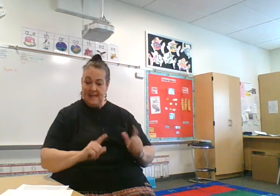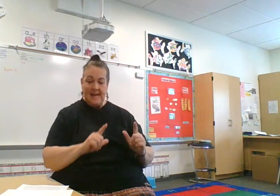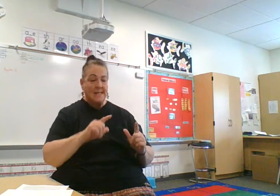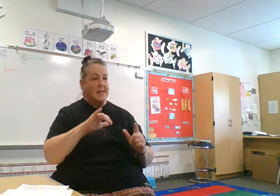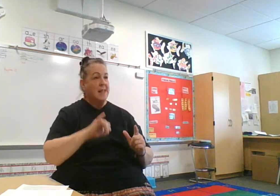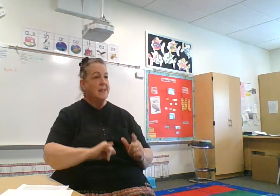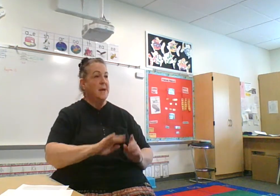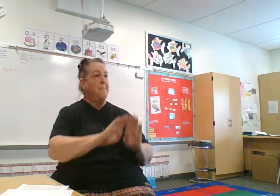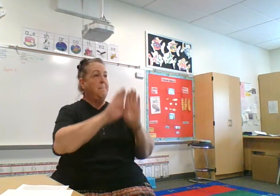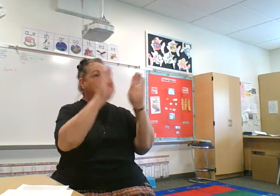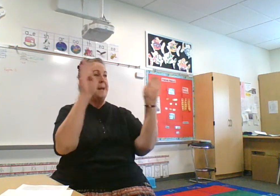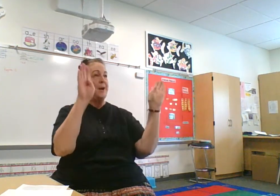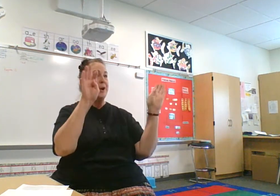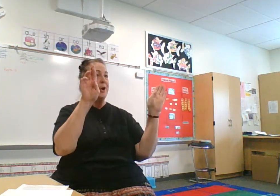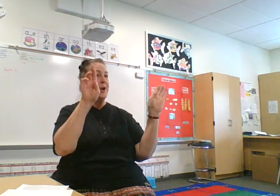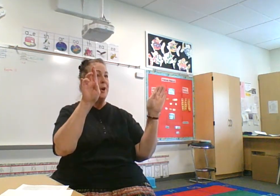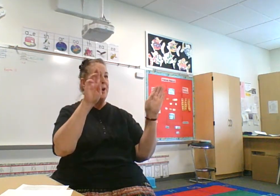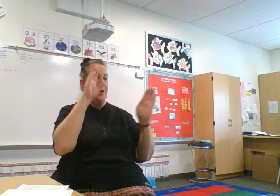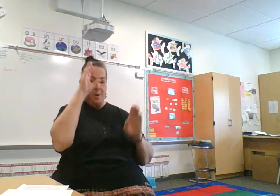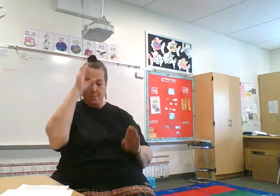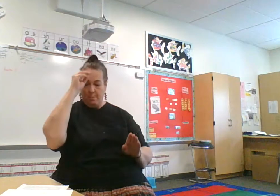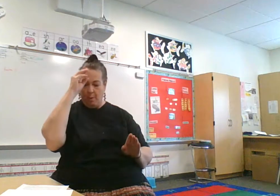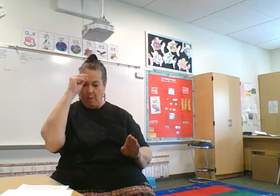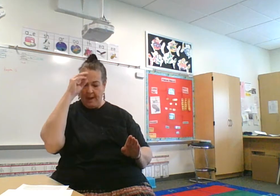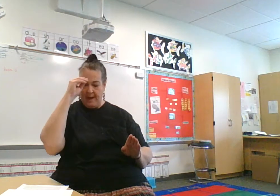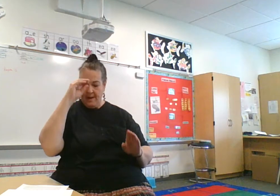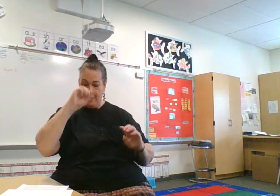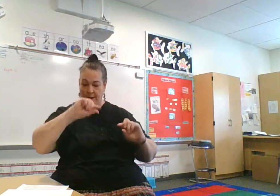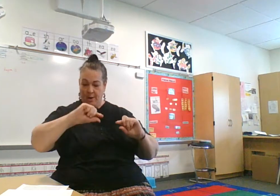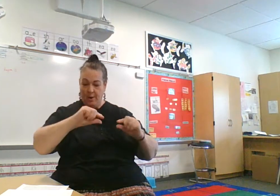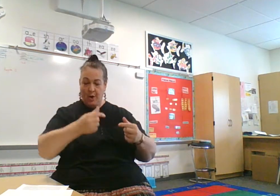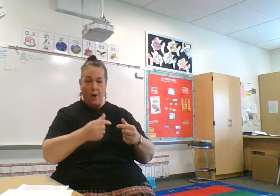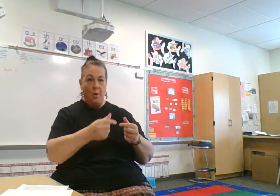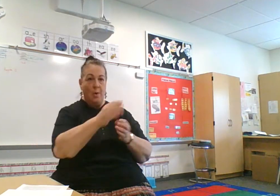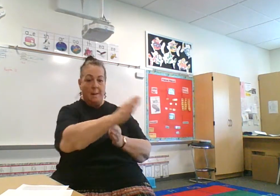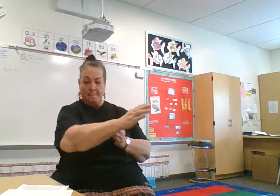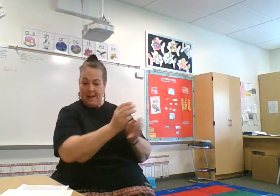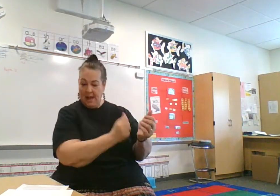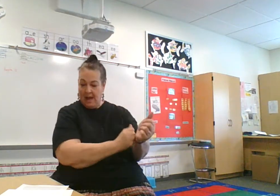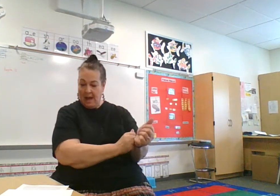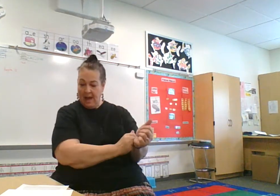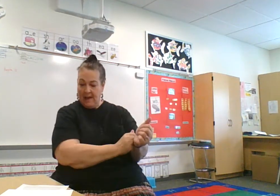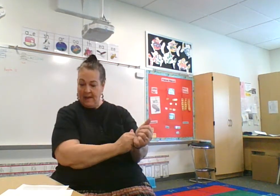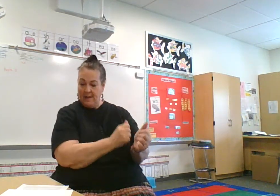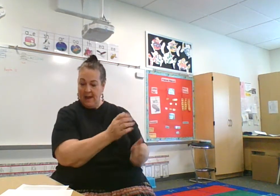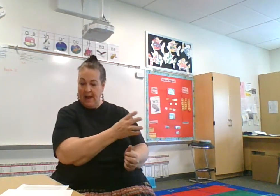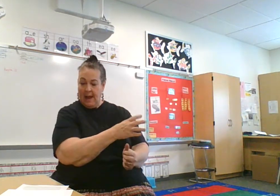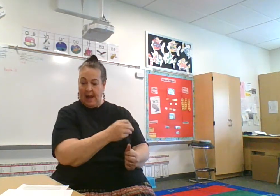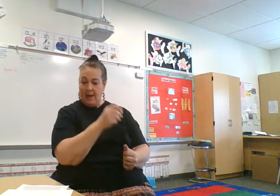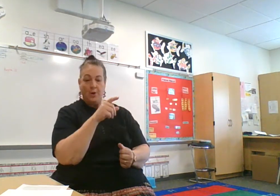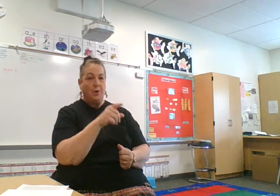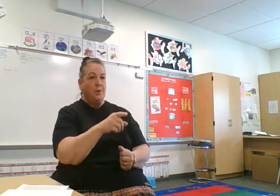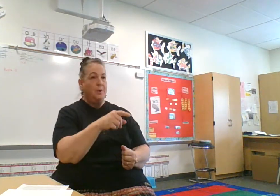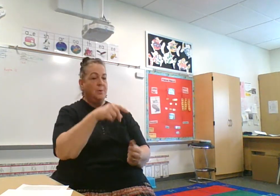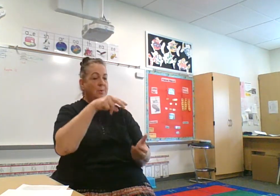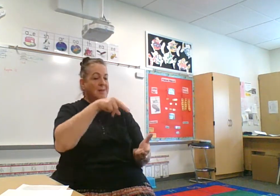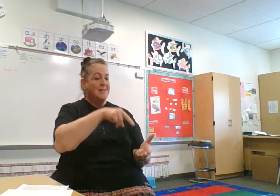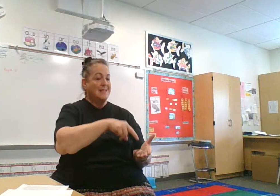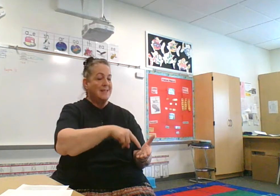Let the bigger boy go behind and you